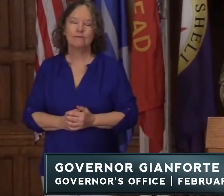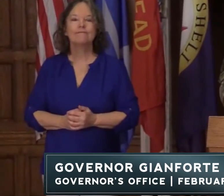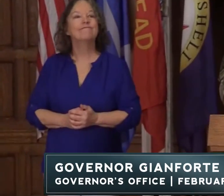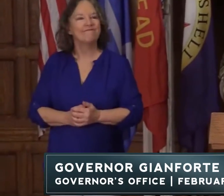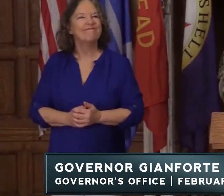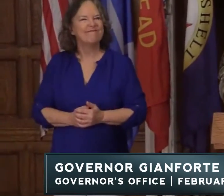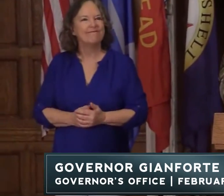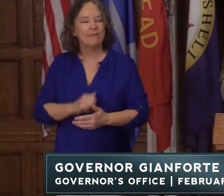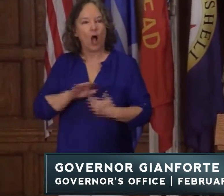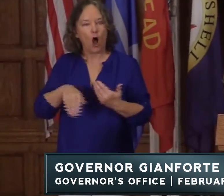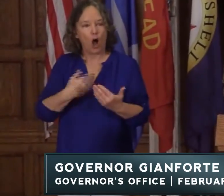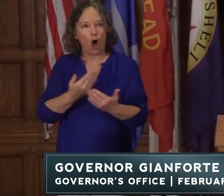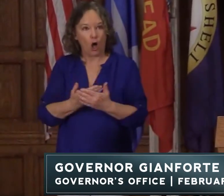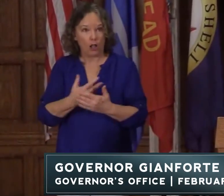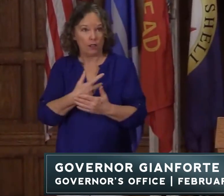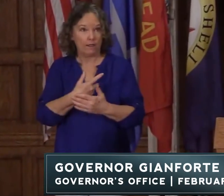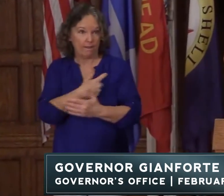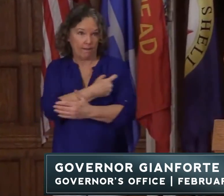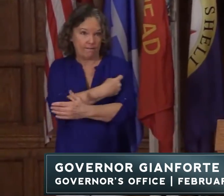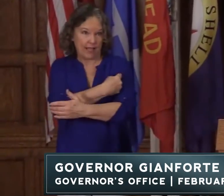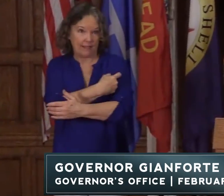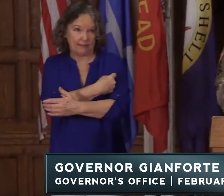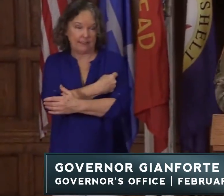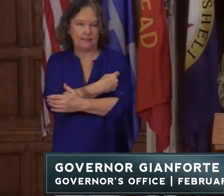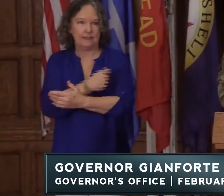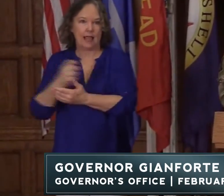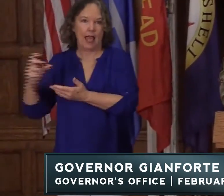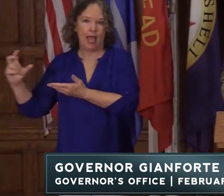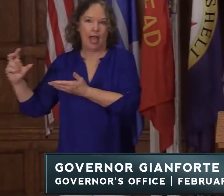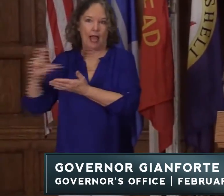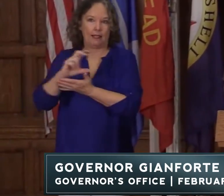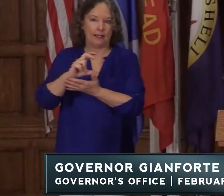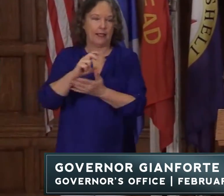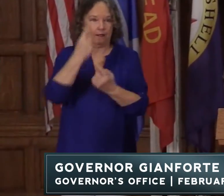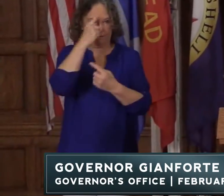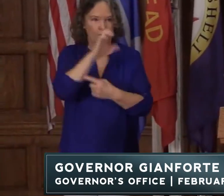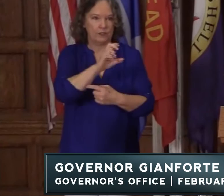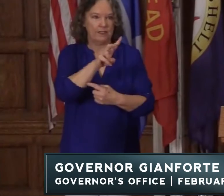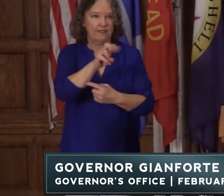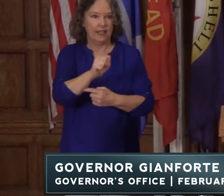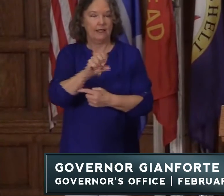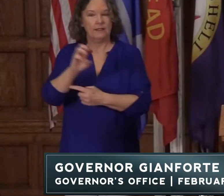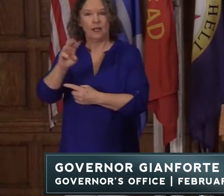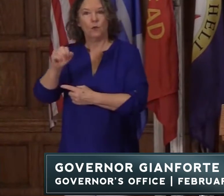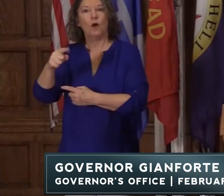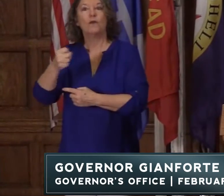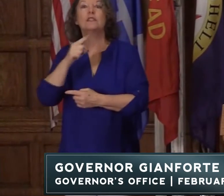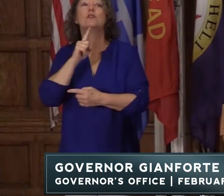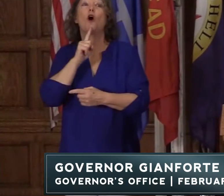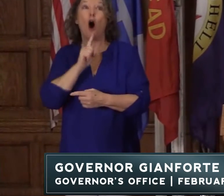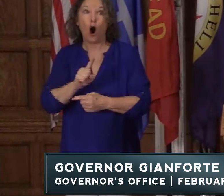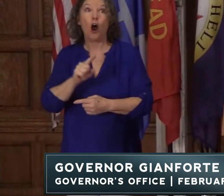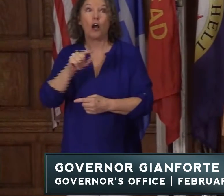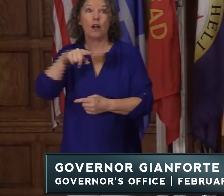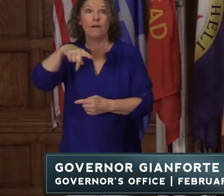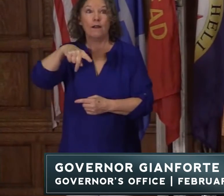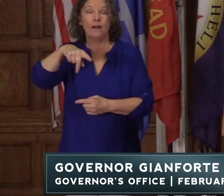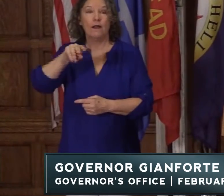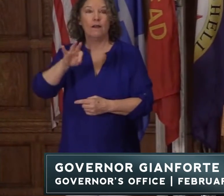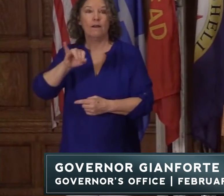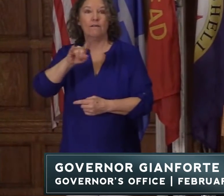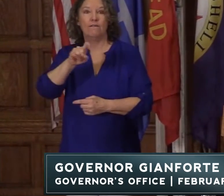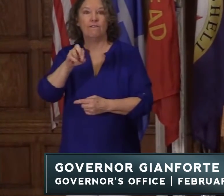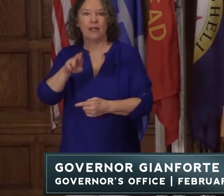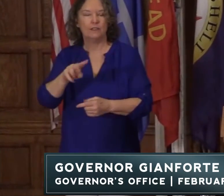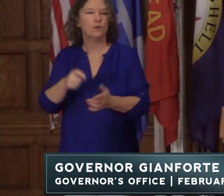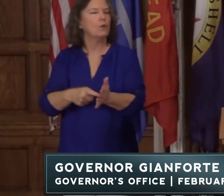So yeah, all of the vaccines that were allocated for CVS and Walgreens are the Pfizer vaccine. They had the ultra cold storage.